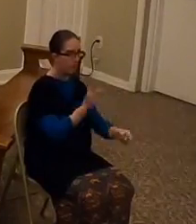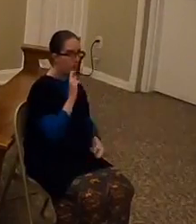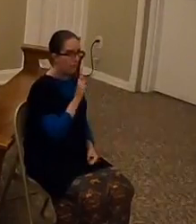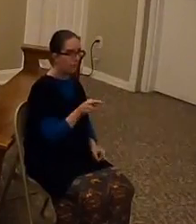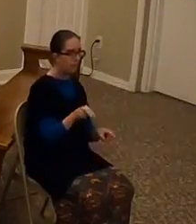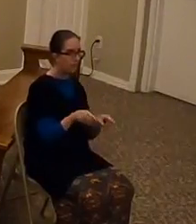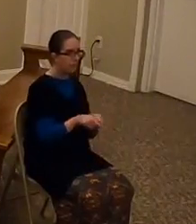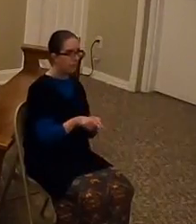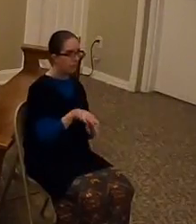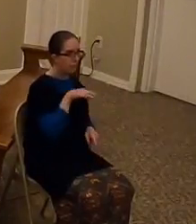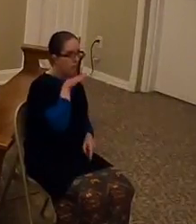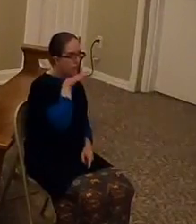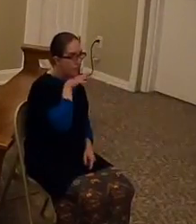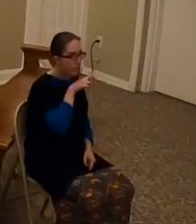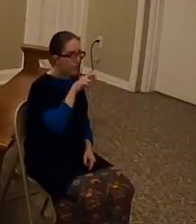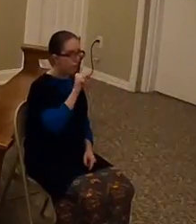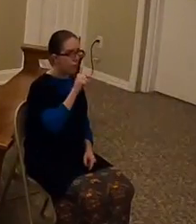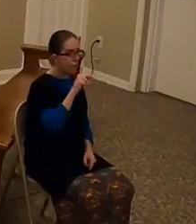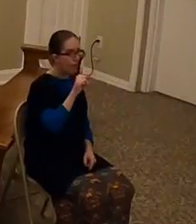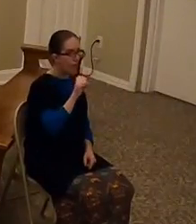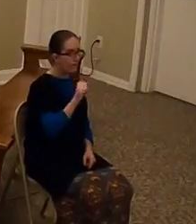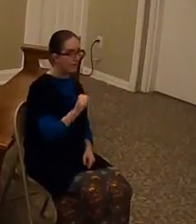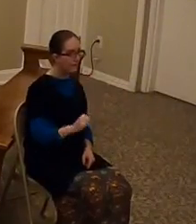are as filthy rags.